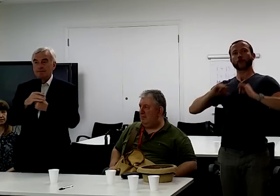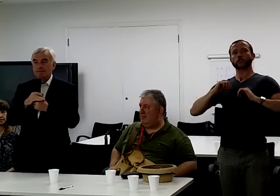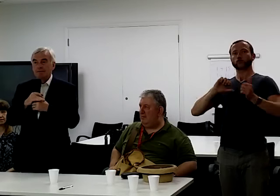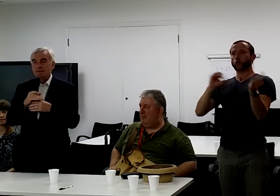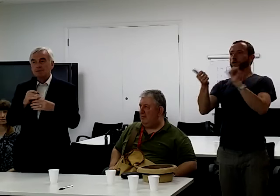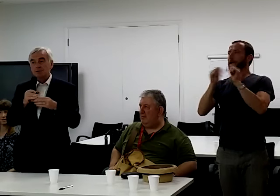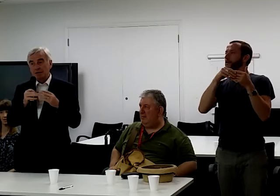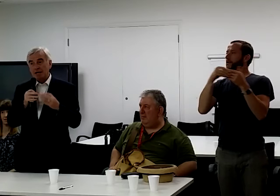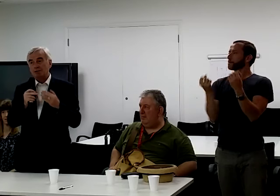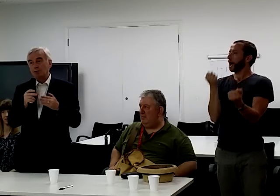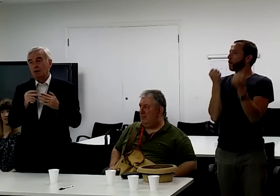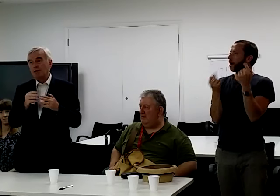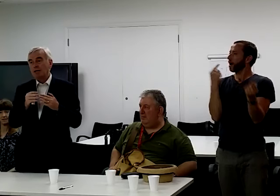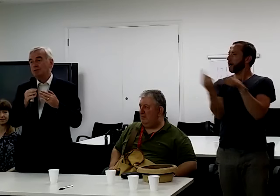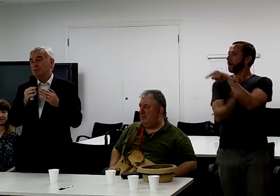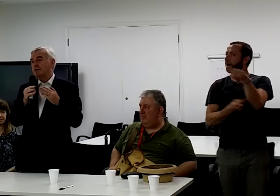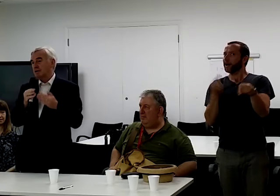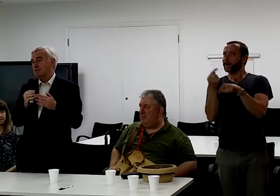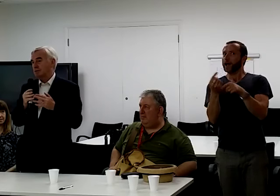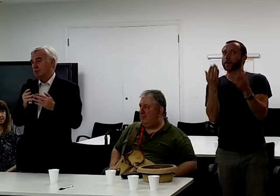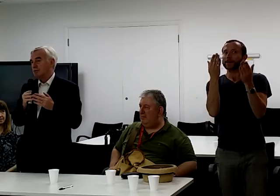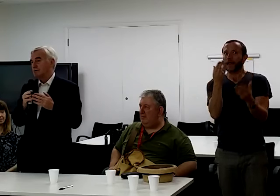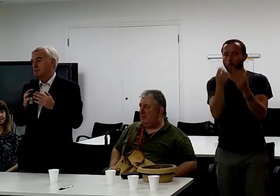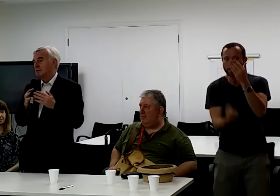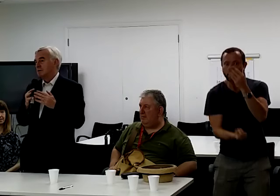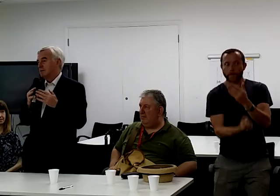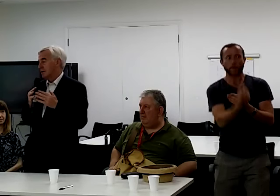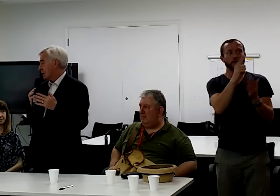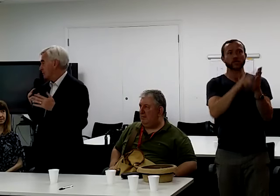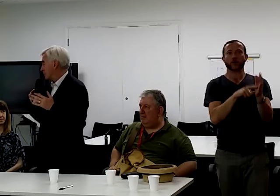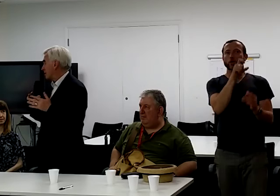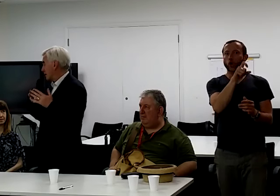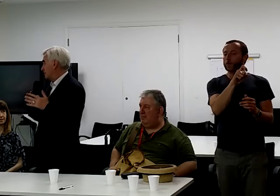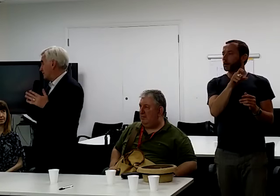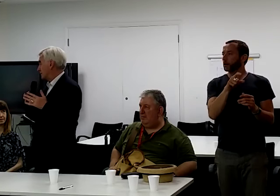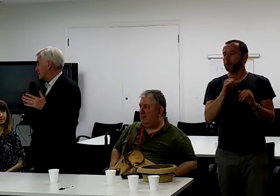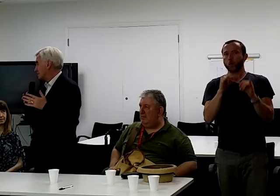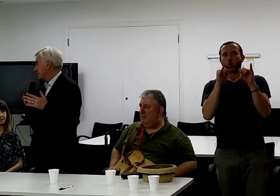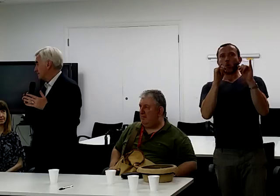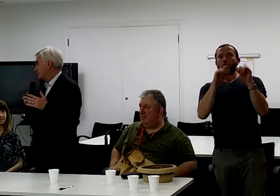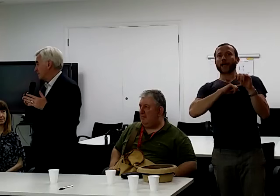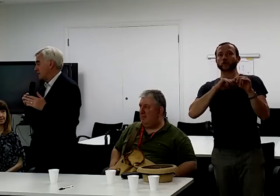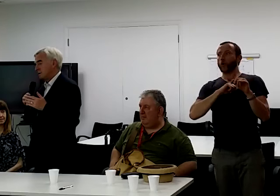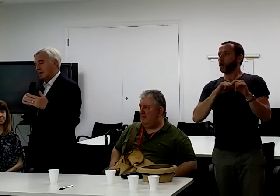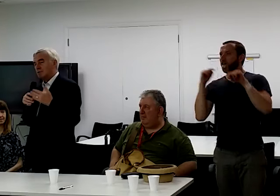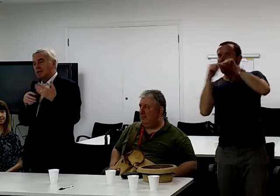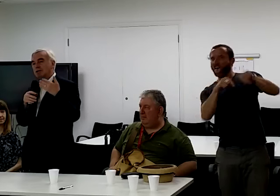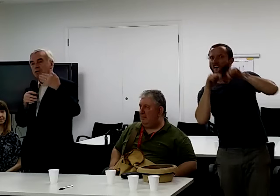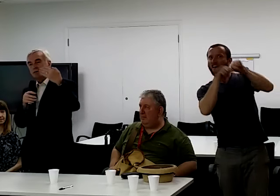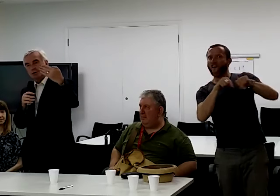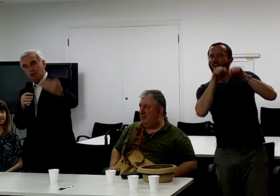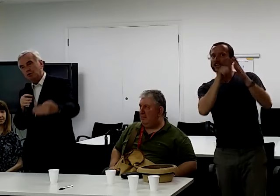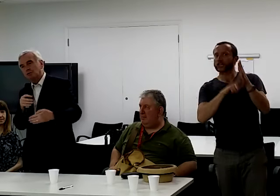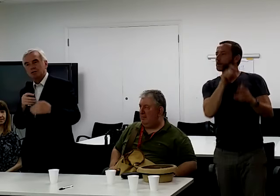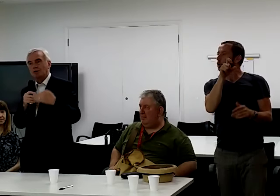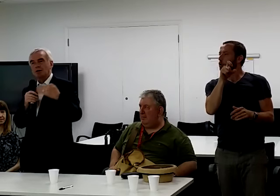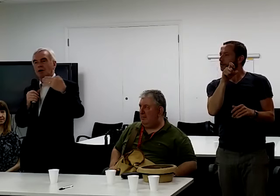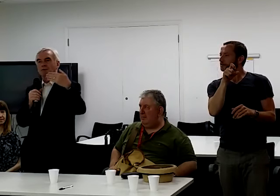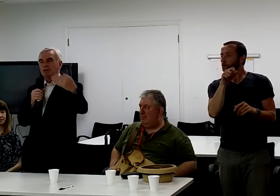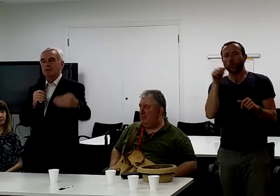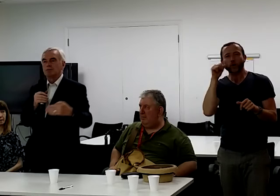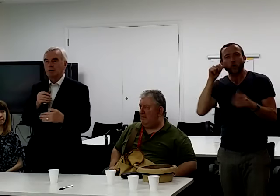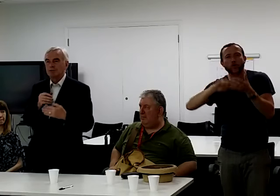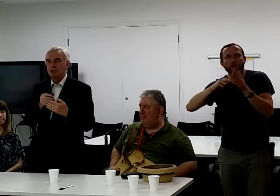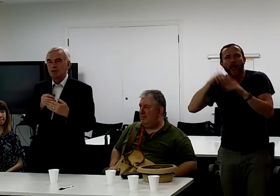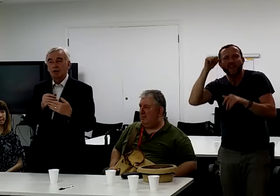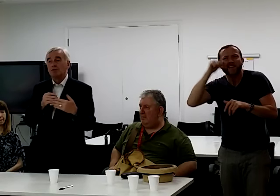that. So that's why it was inevitable that they were going to come for us. And we knew the coup was